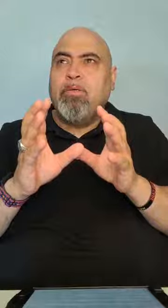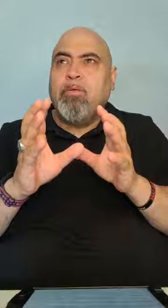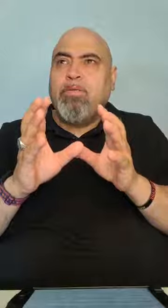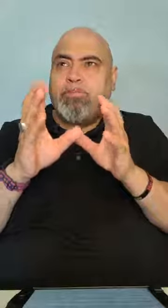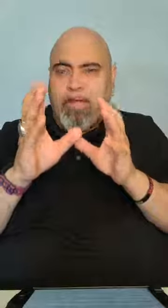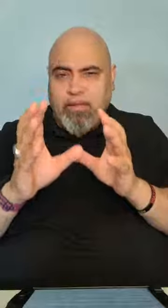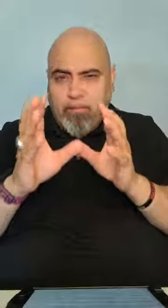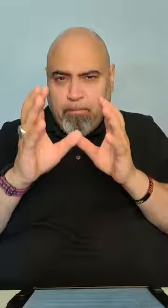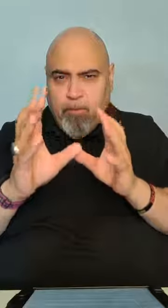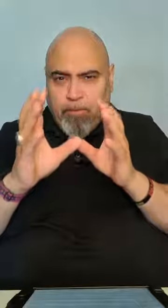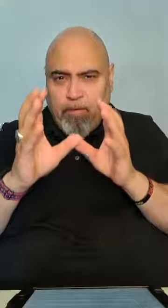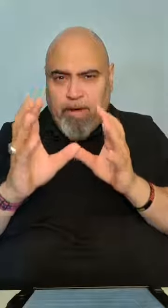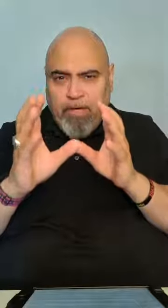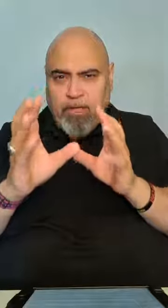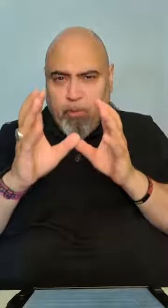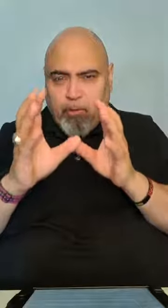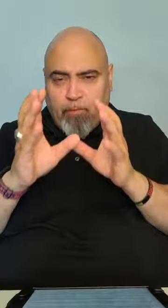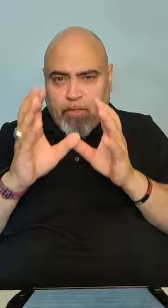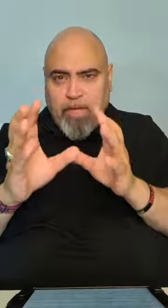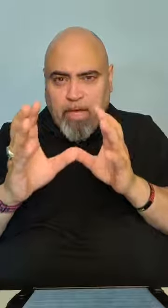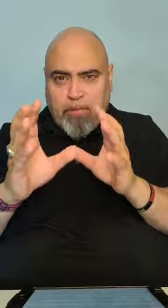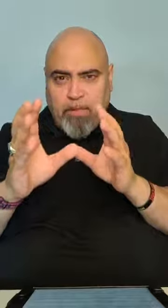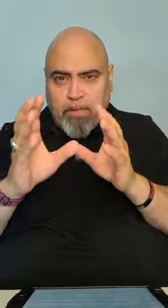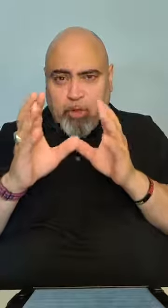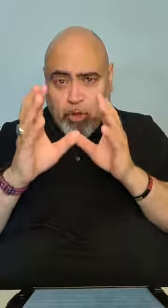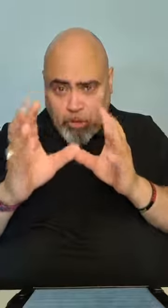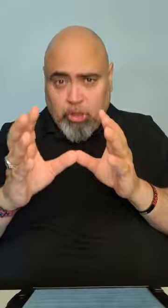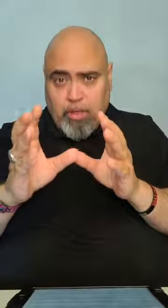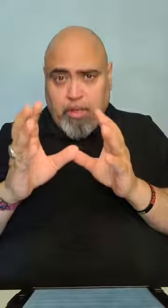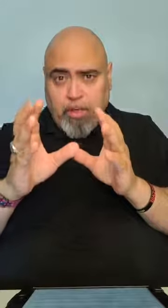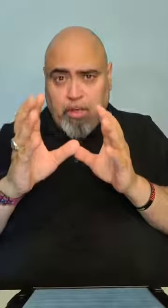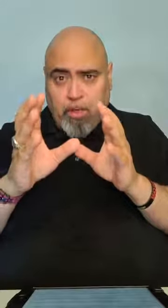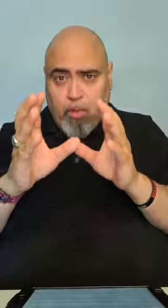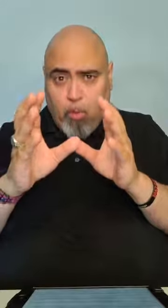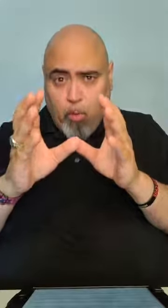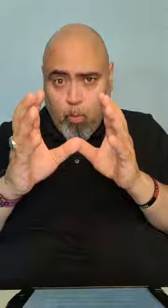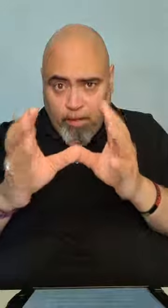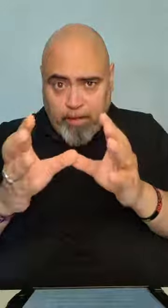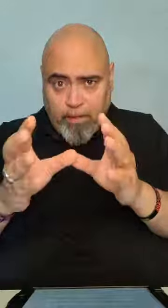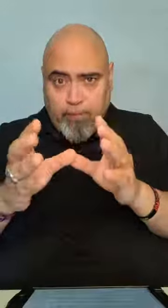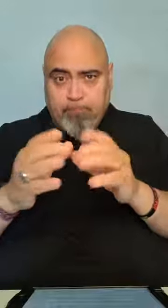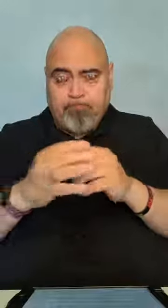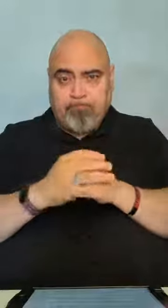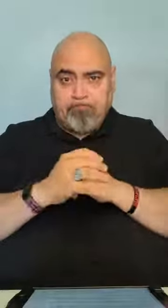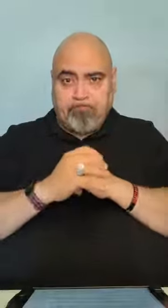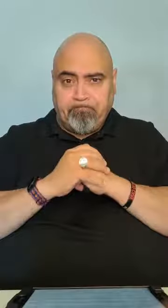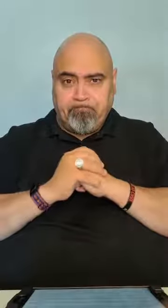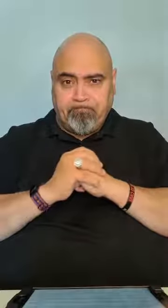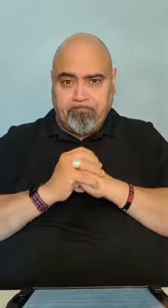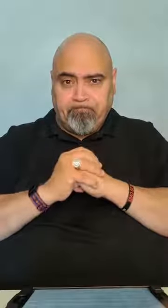we spend most of our energy, most of our time judging one another.